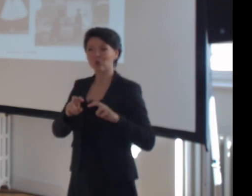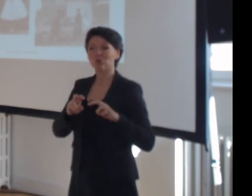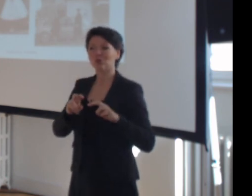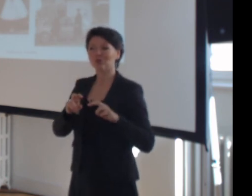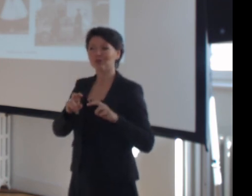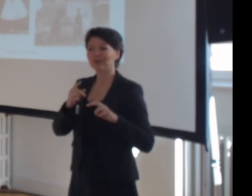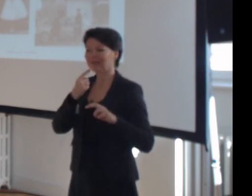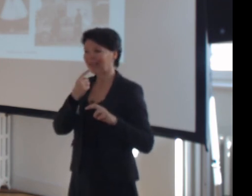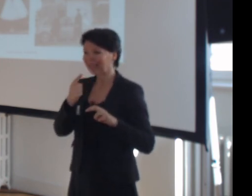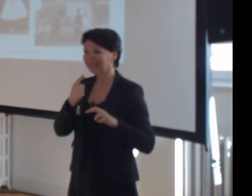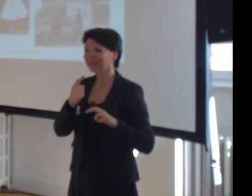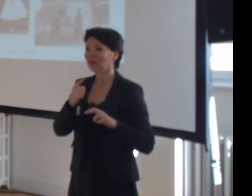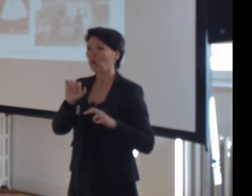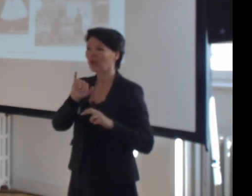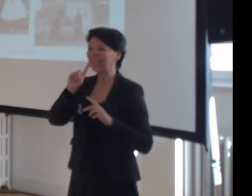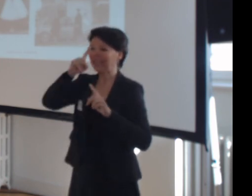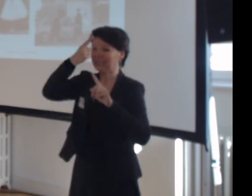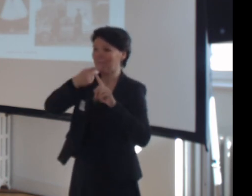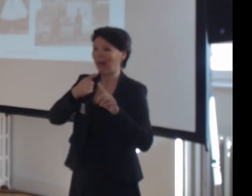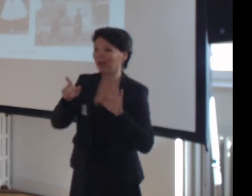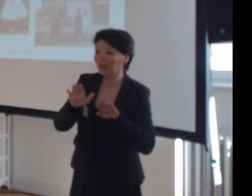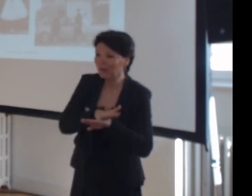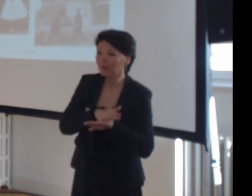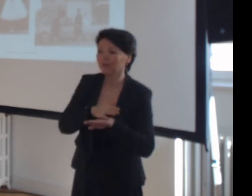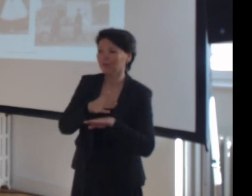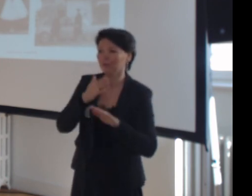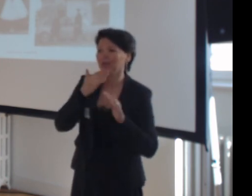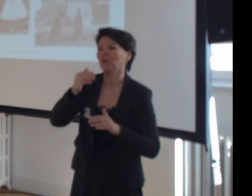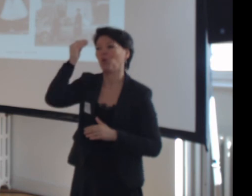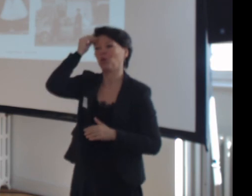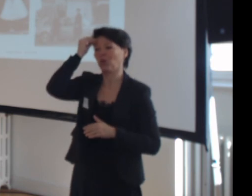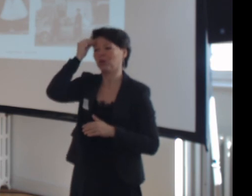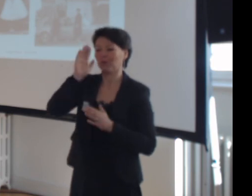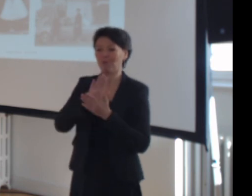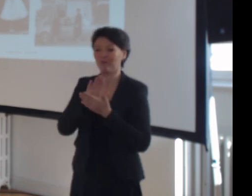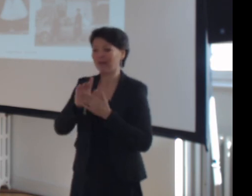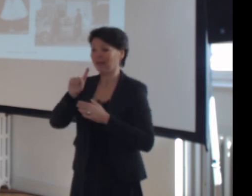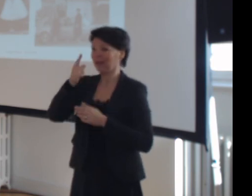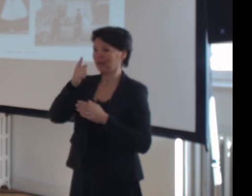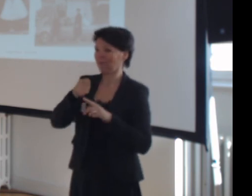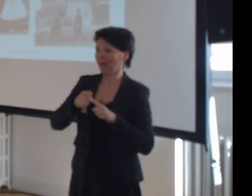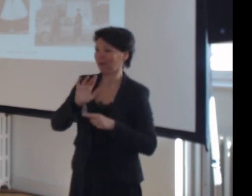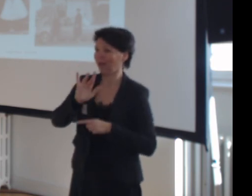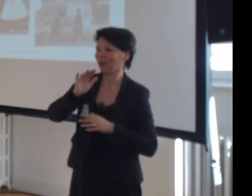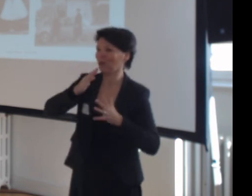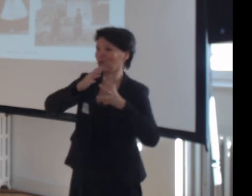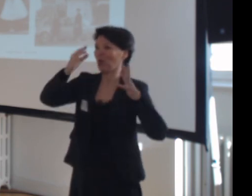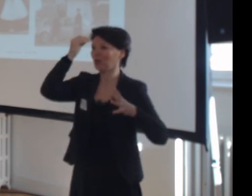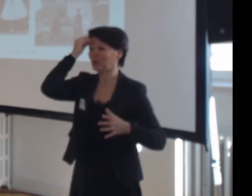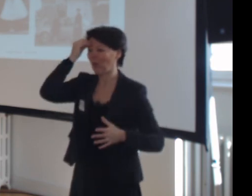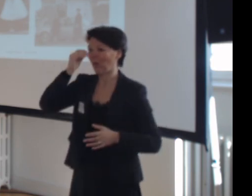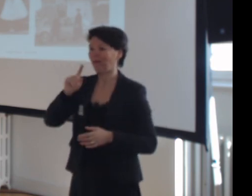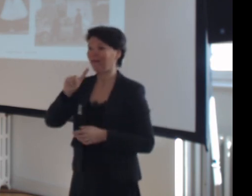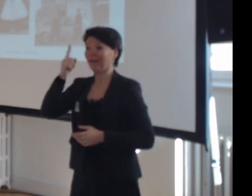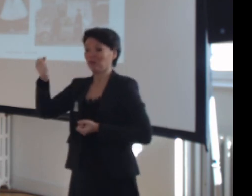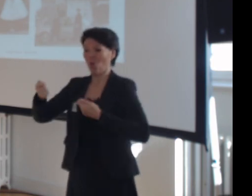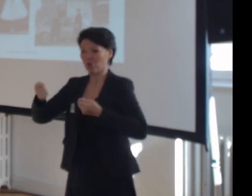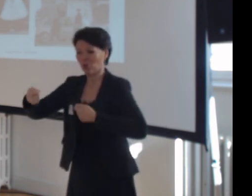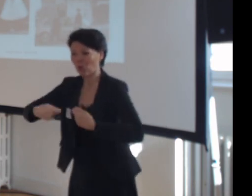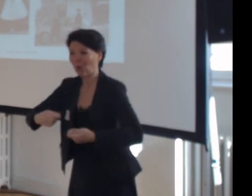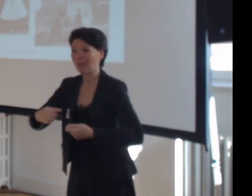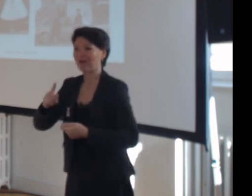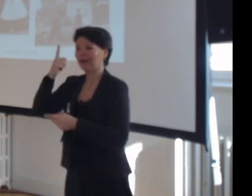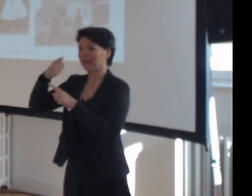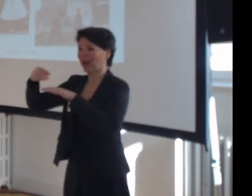times. Your first time to the big school, your first car, first time married, first baby, and so